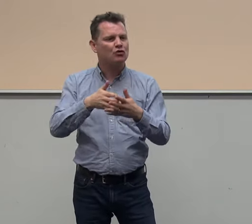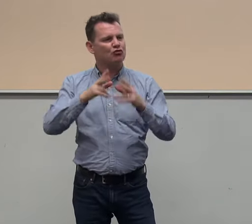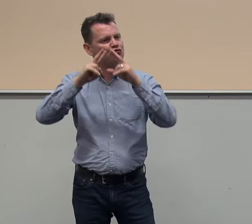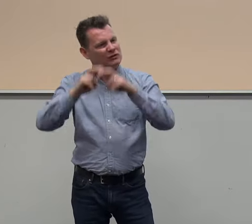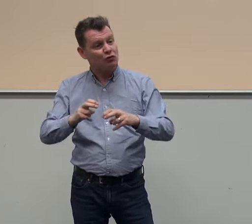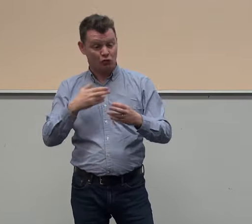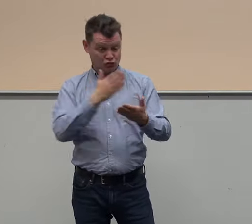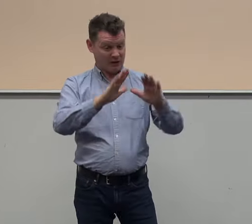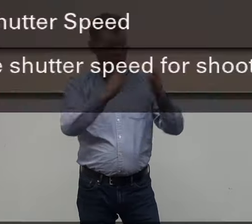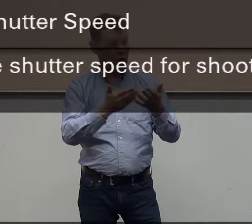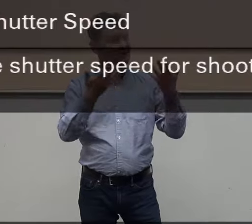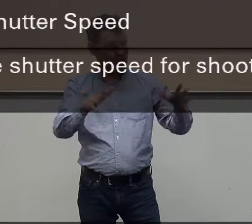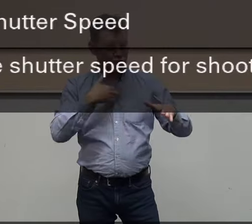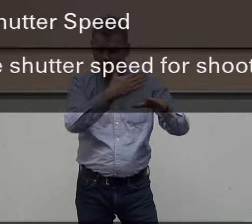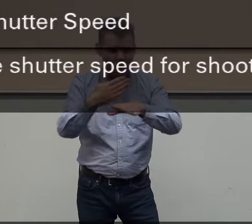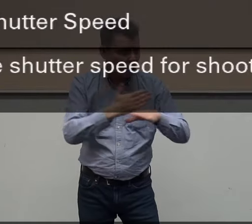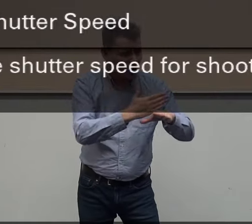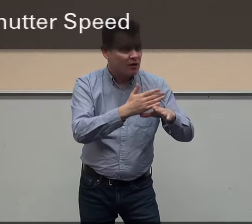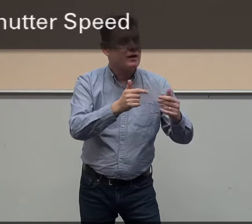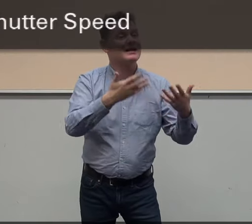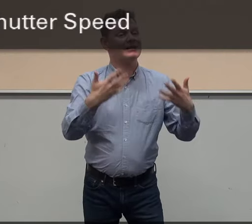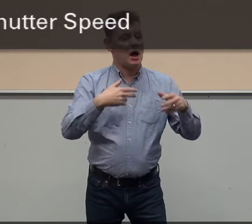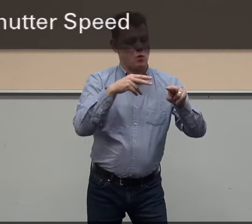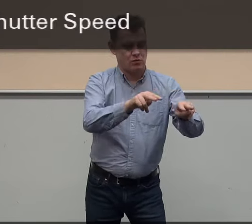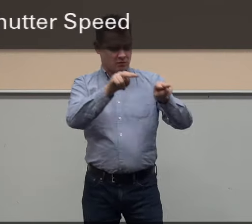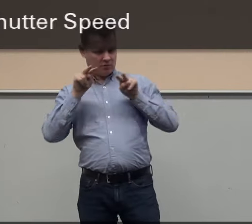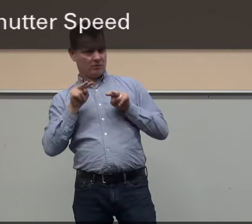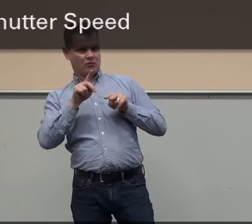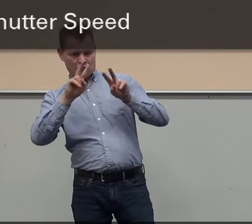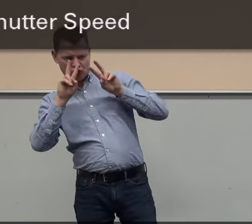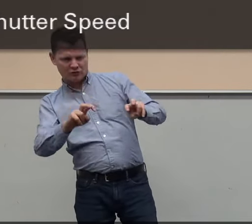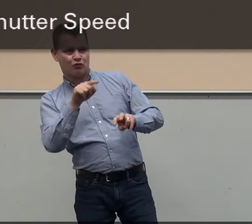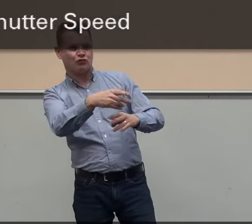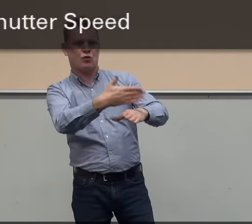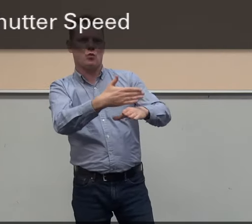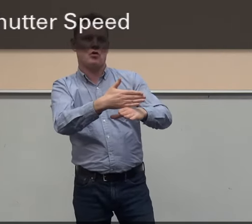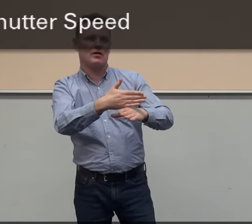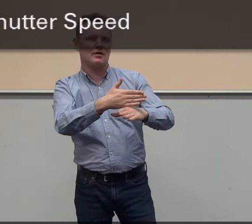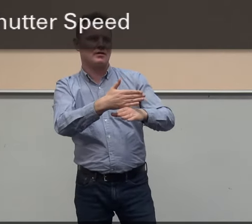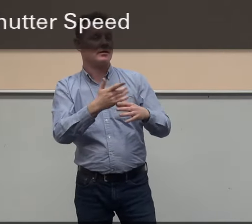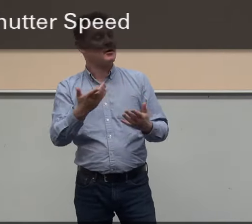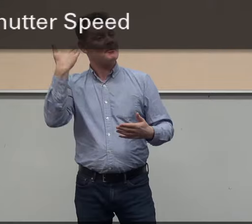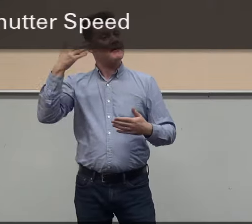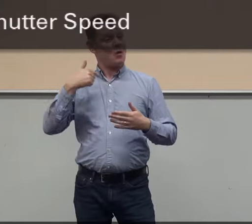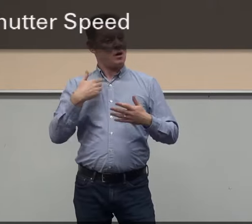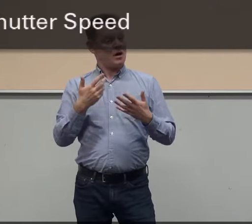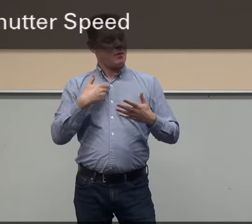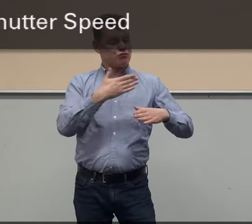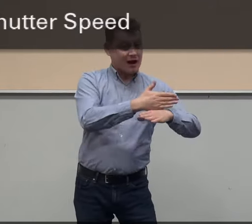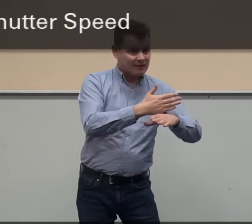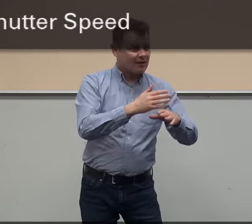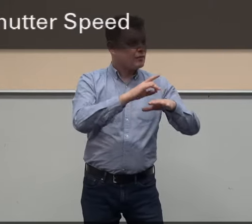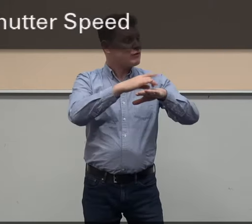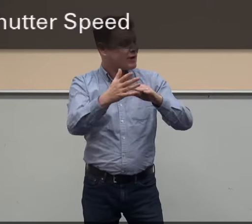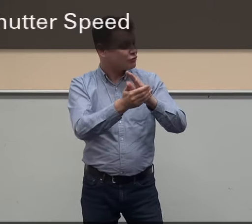world, and now I'm doing some research about the kind of work that I was doing in the real world. So I'm combining now practical skills, professional